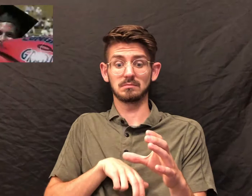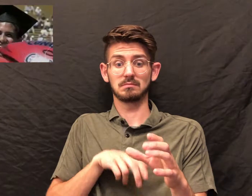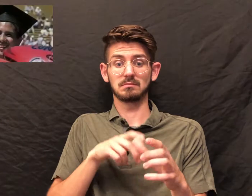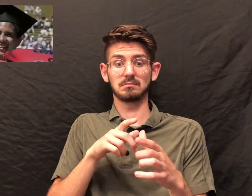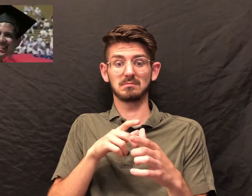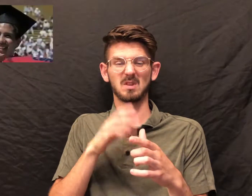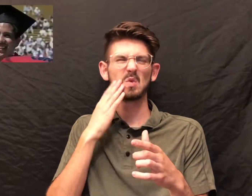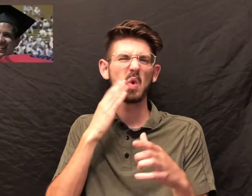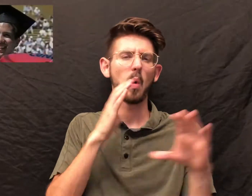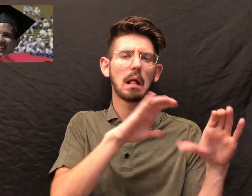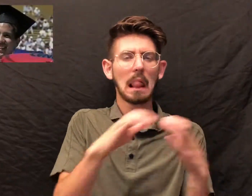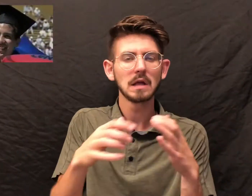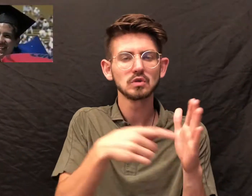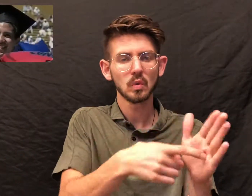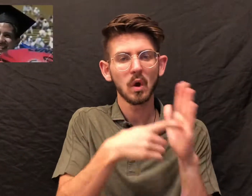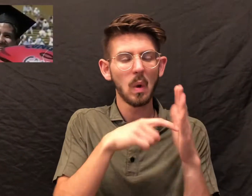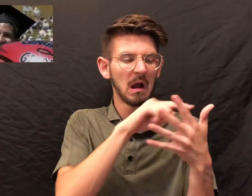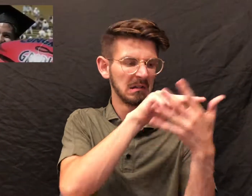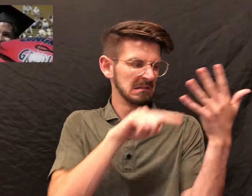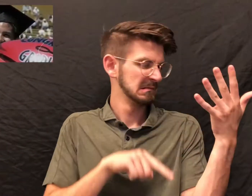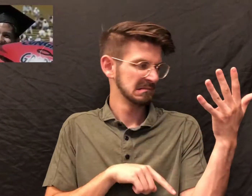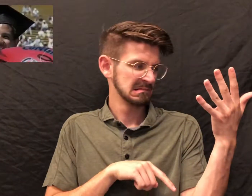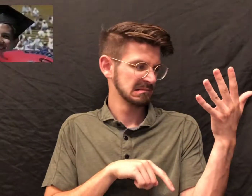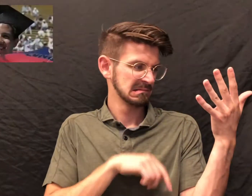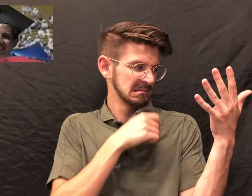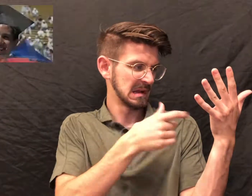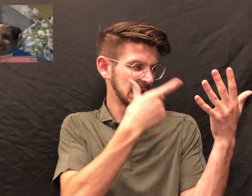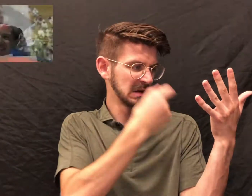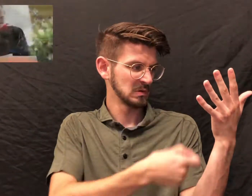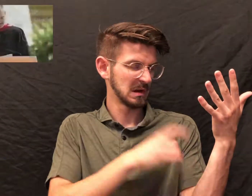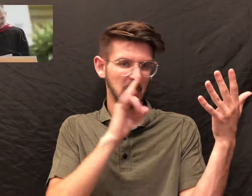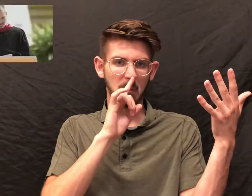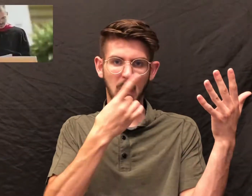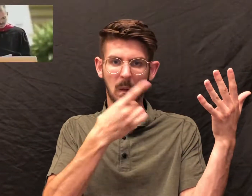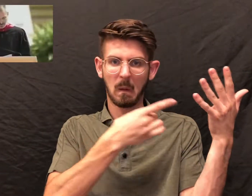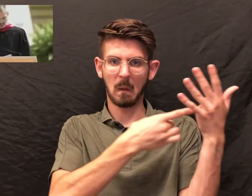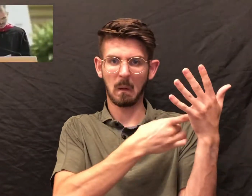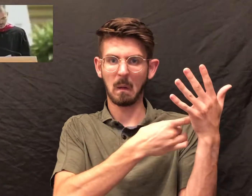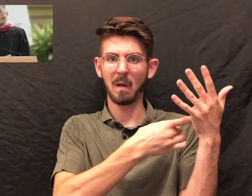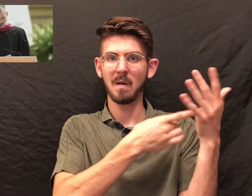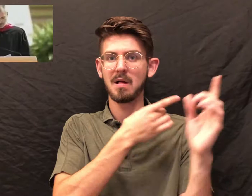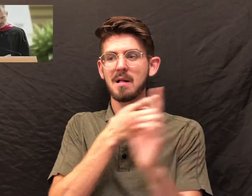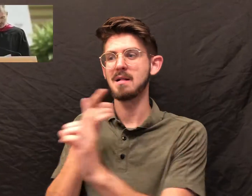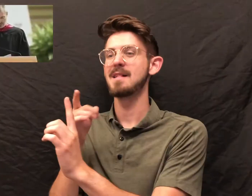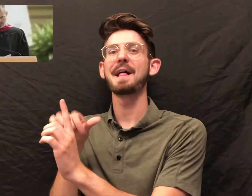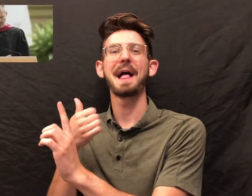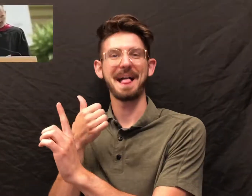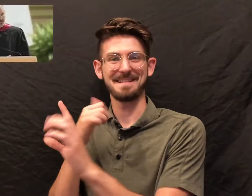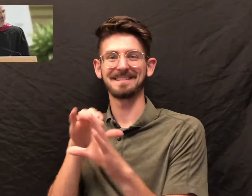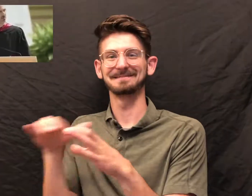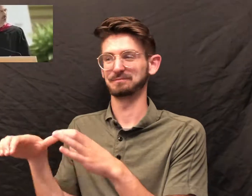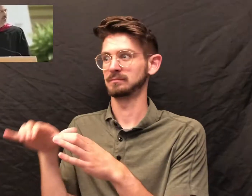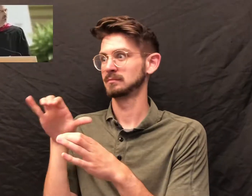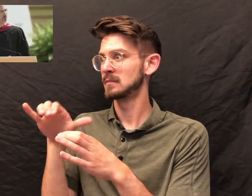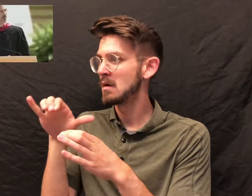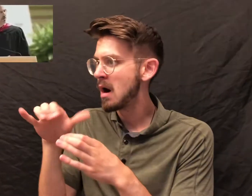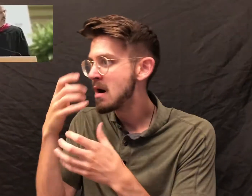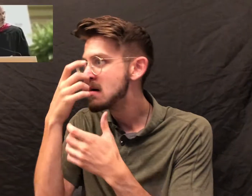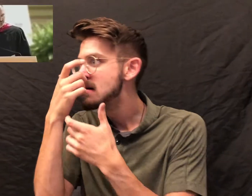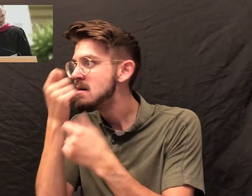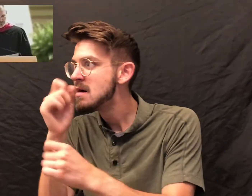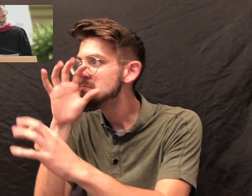didn't interest me and begin dropping in on the ones that looked far more interesting. It wasn't all